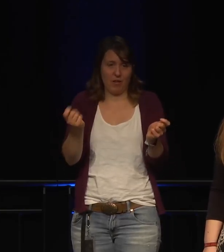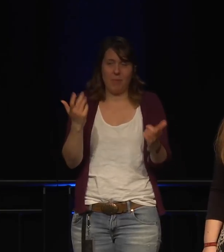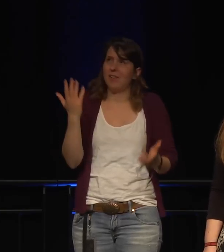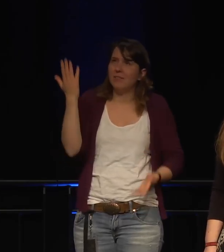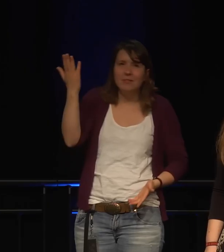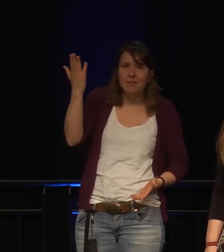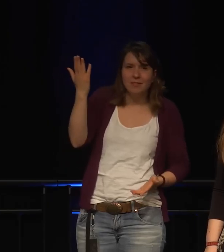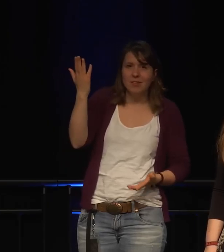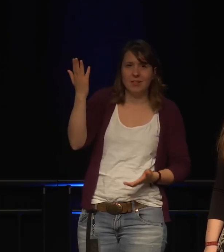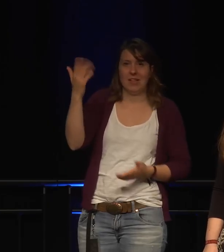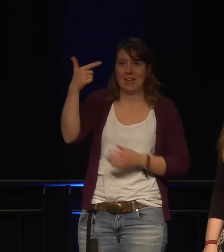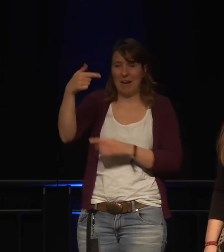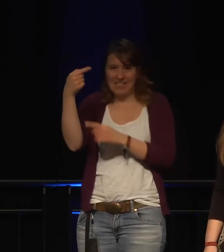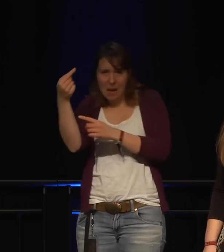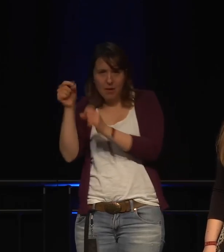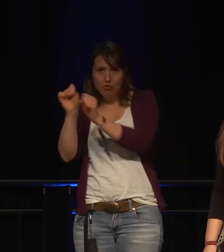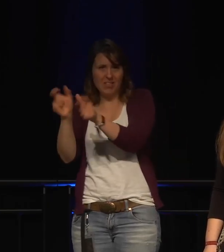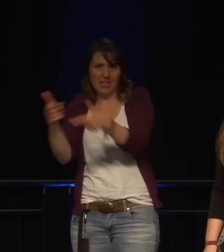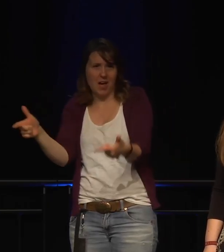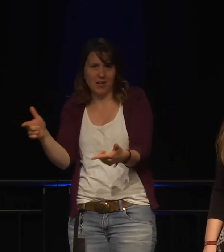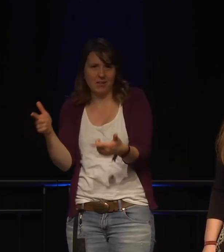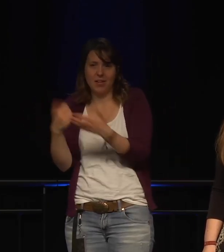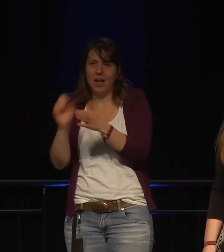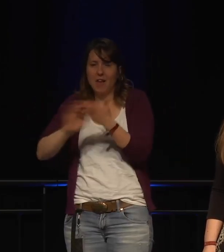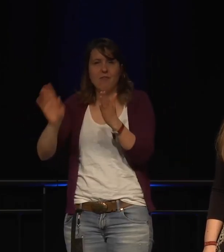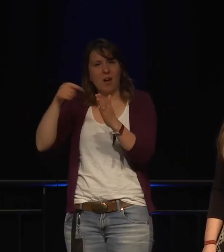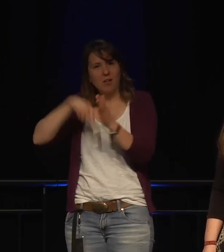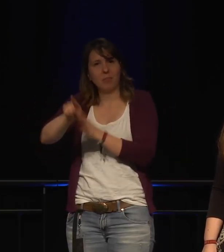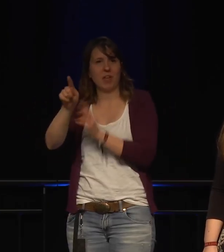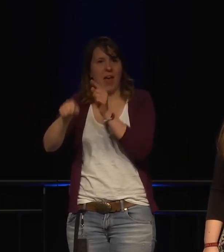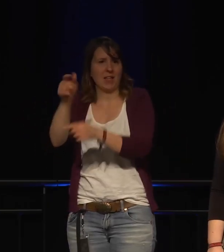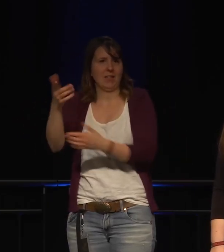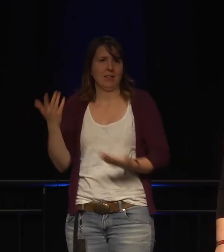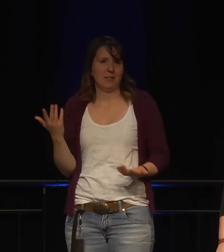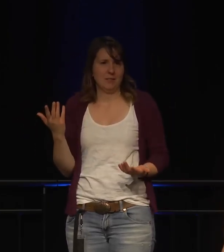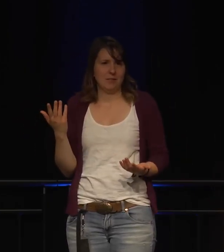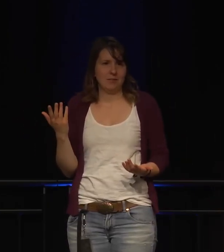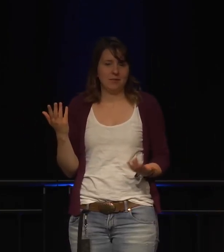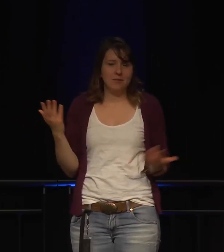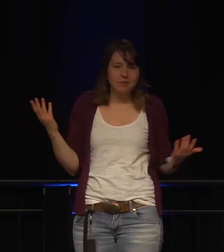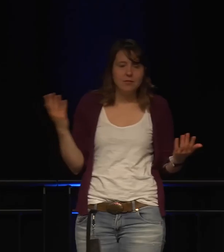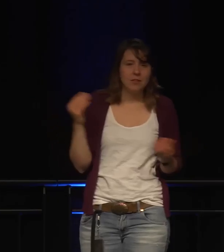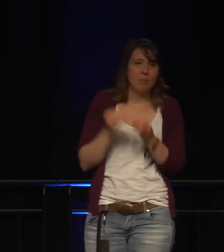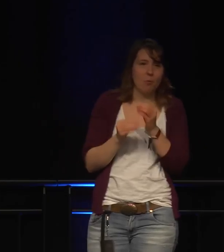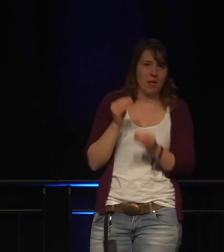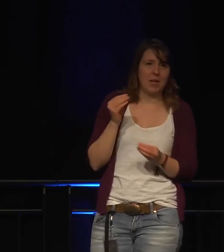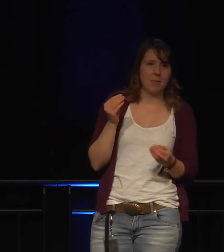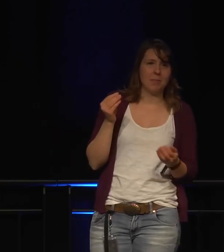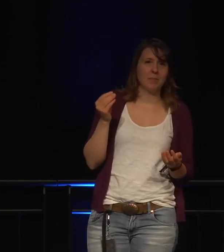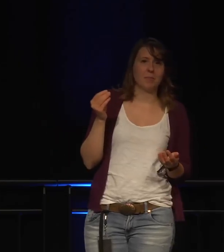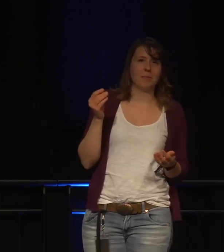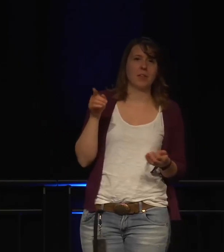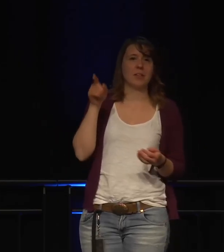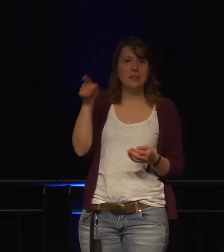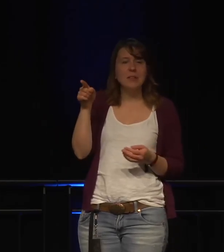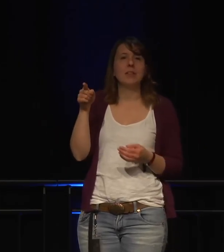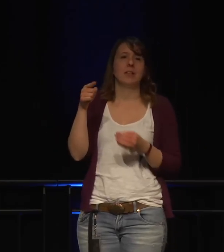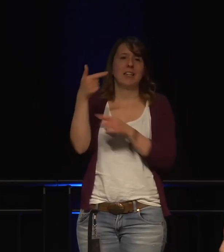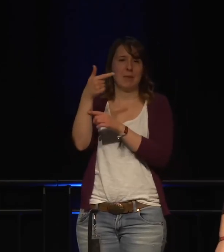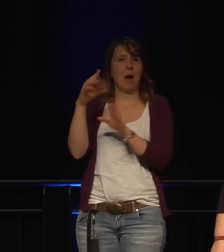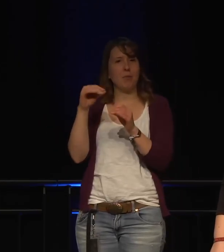scene. And actually, this camera, which is sold as a security camera,